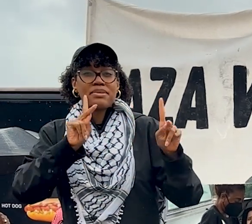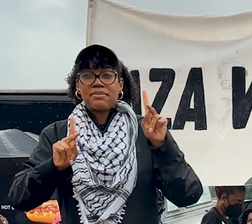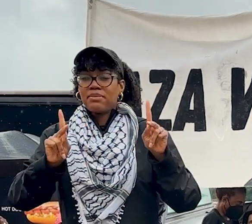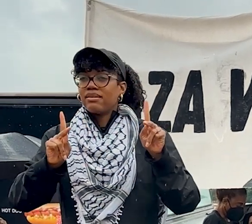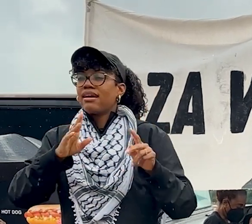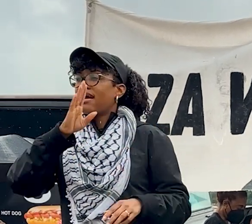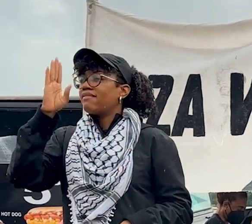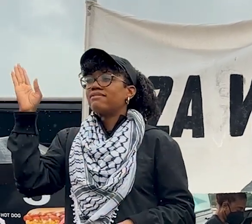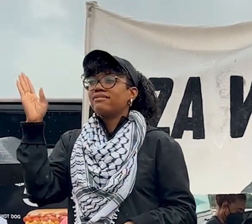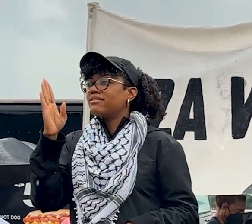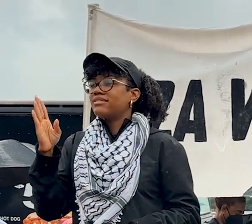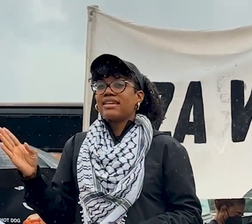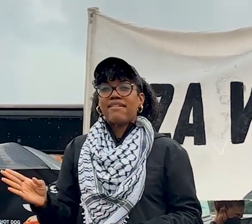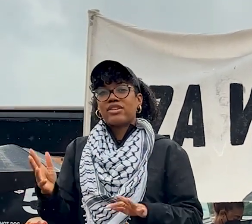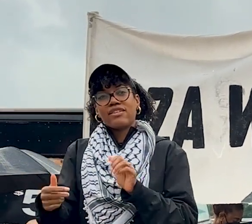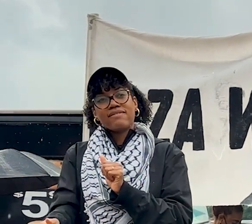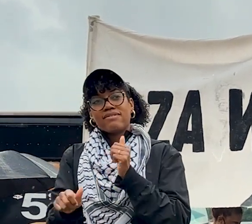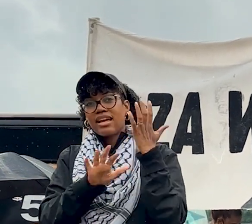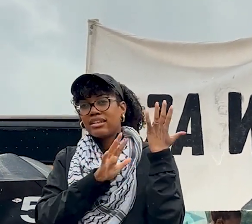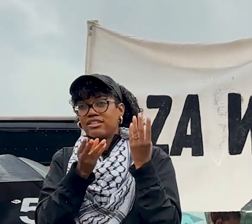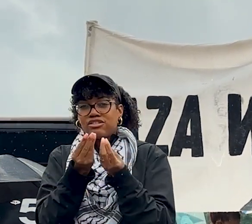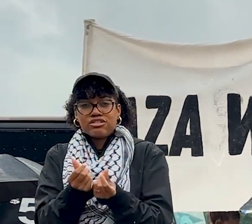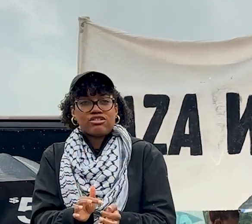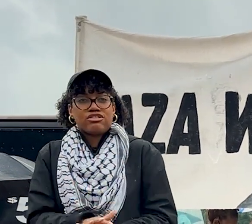have never vanished.